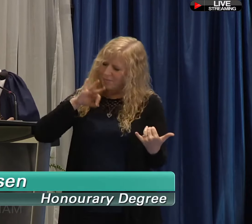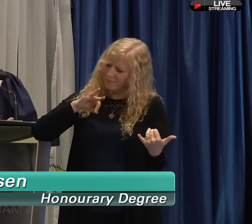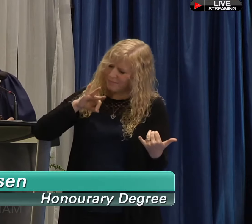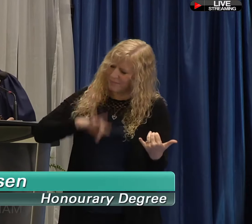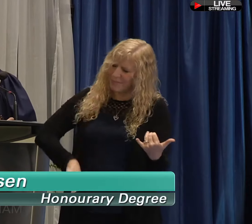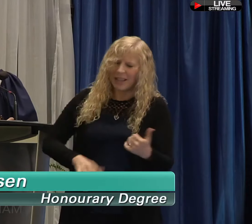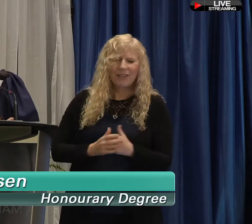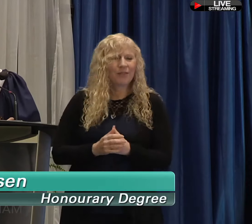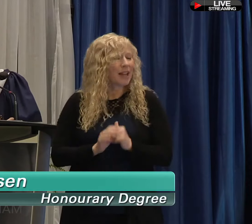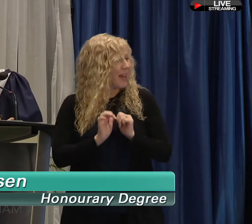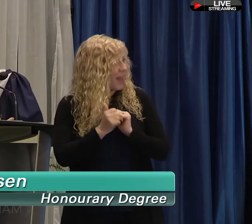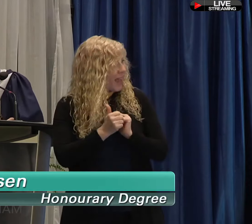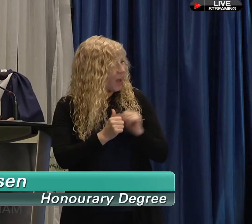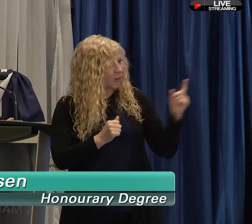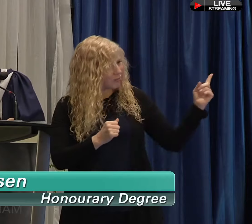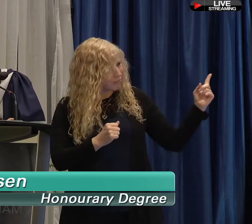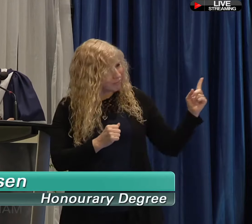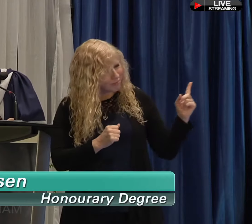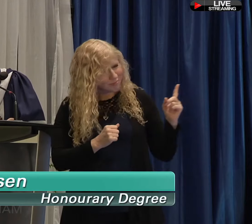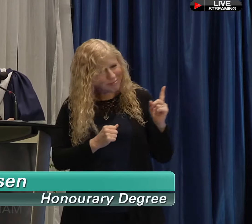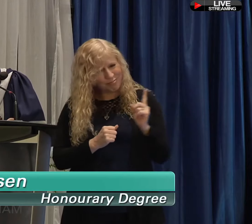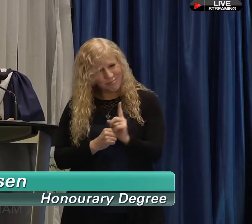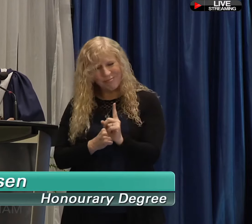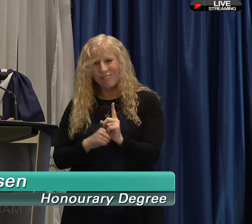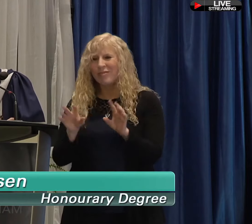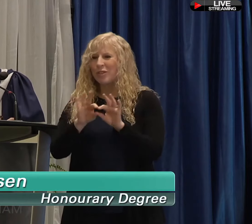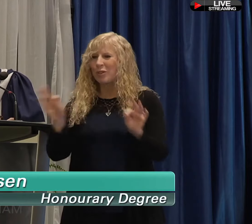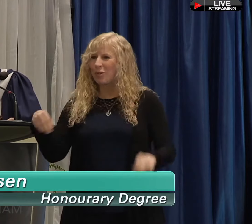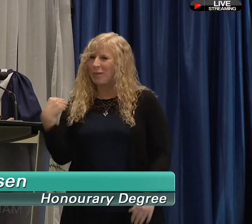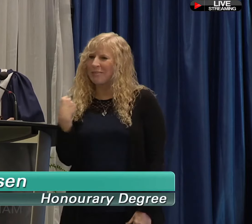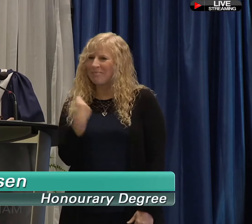march across the stage to receive your degree.